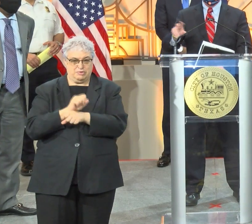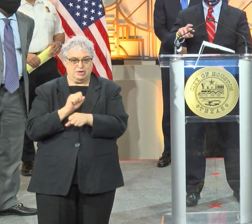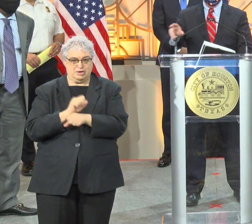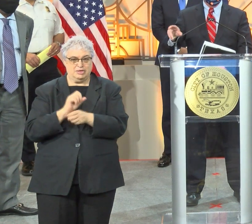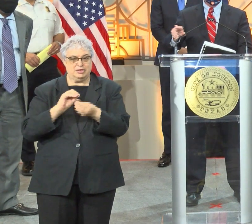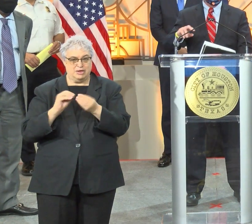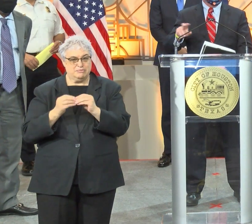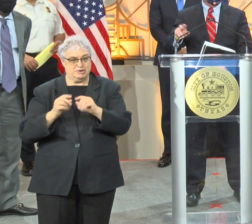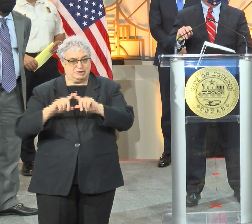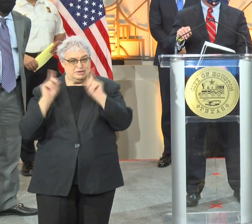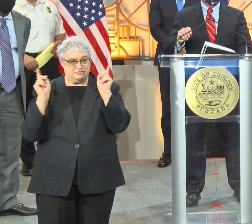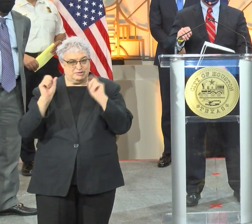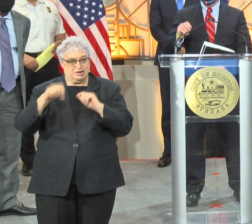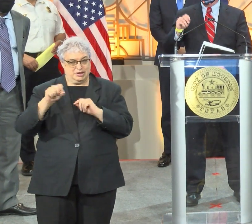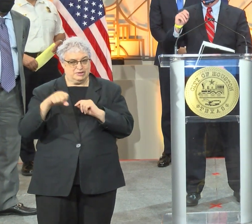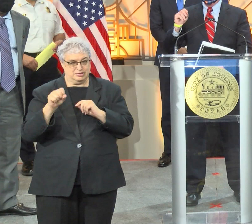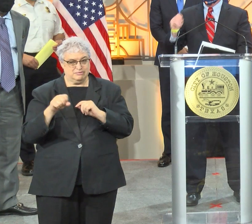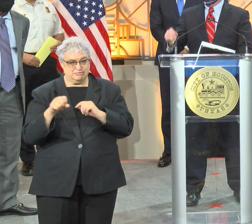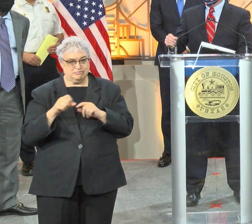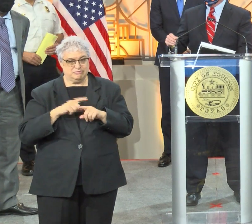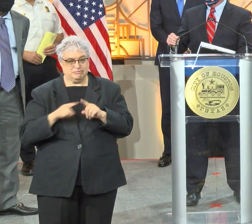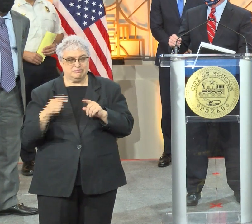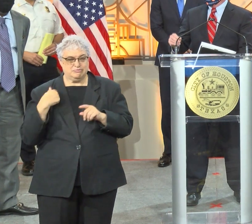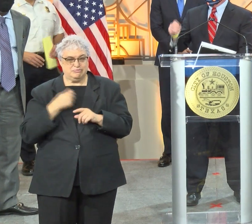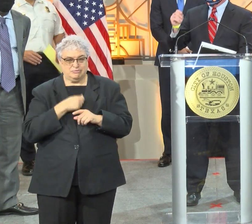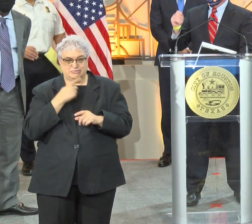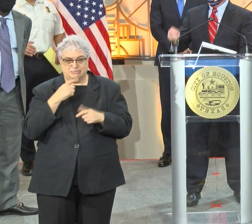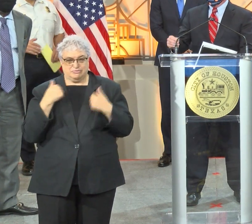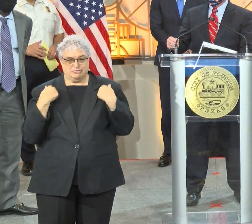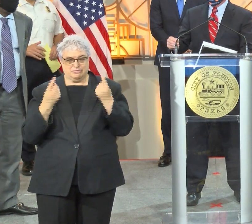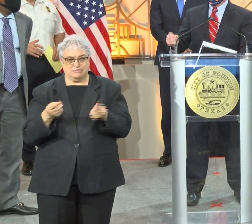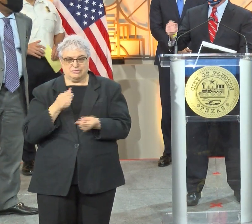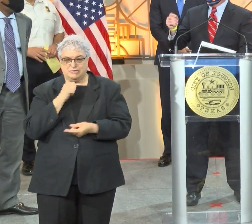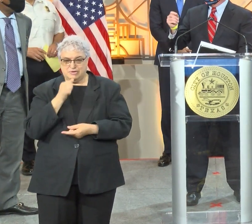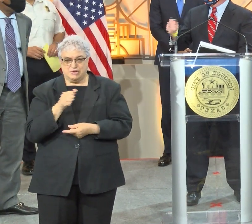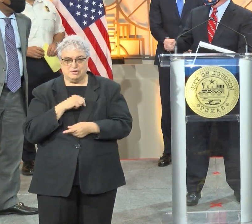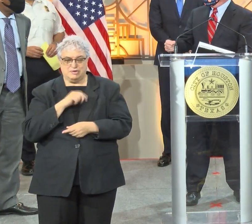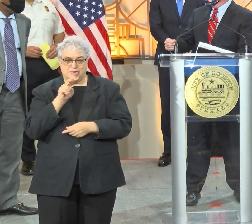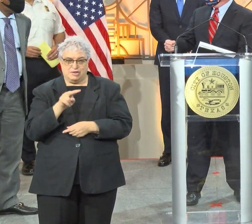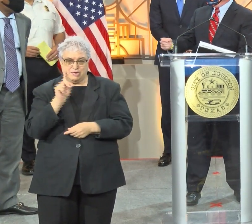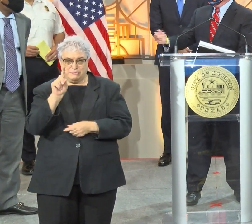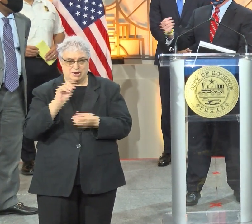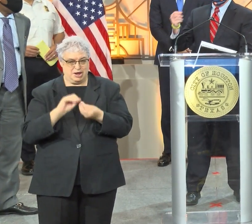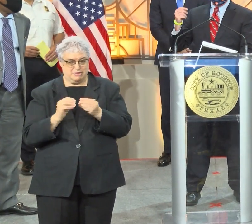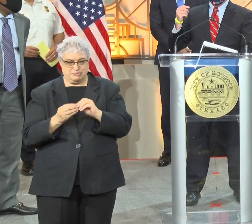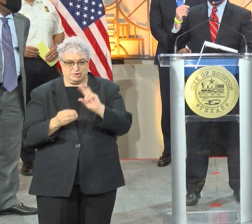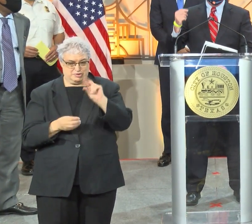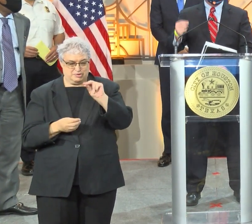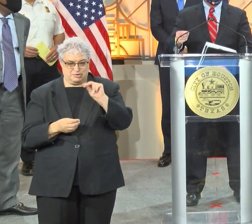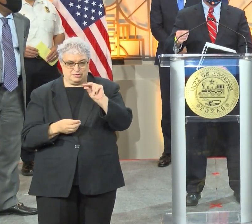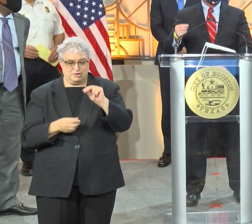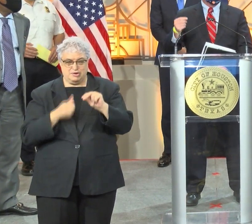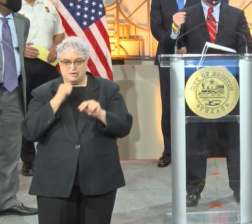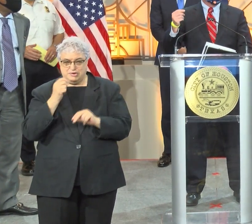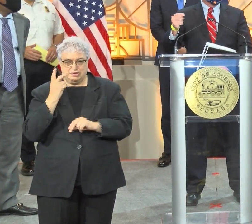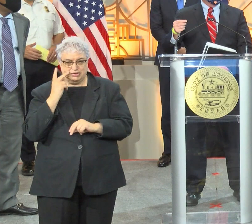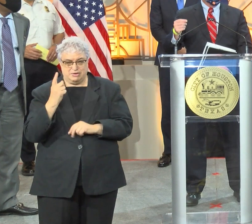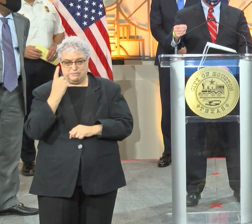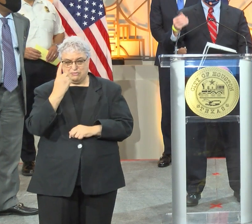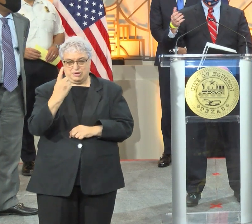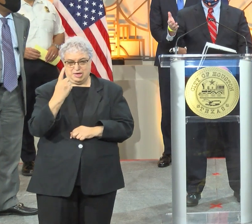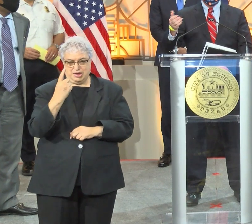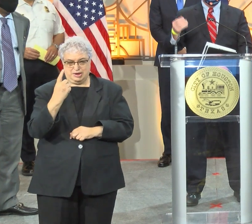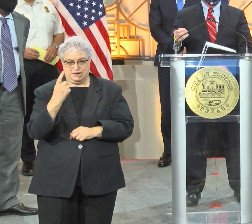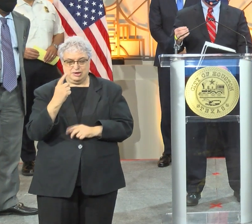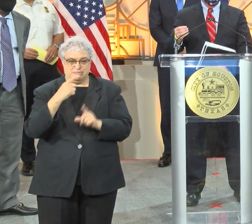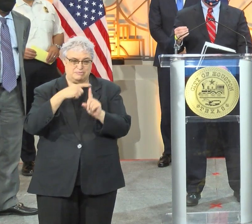number may have changed. And another thing to remind you, we've been saying from the beginning, don't fixate on any one number. In fact, don't even fixate on one